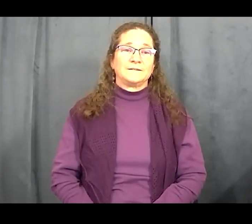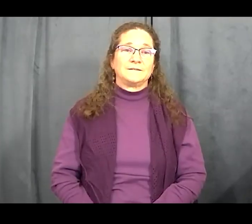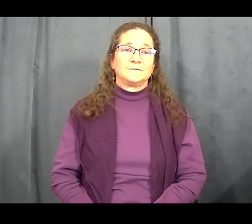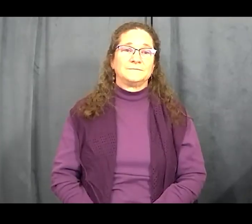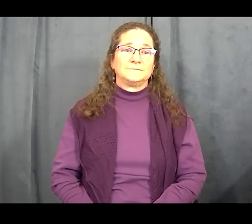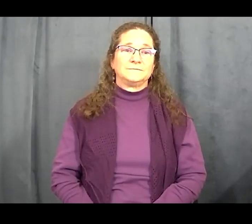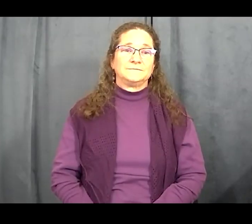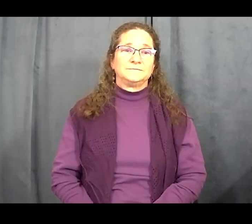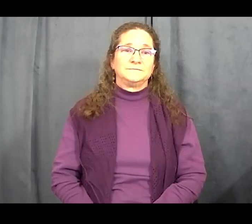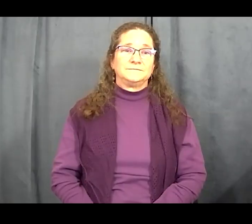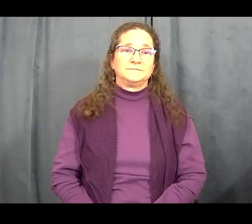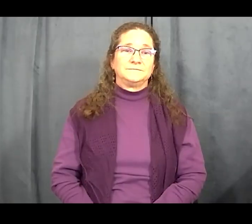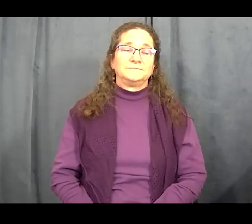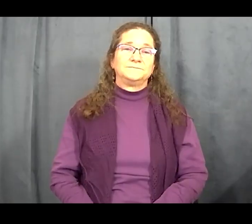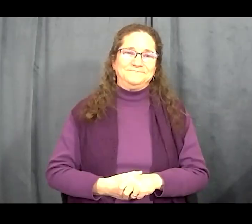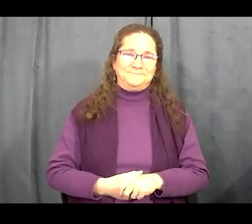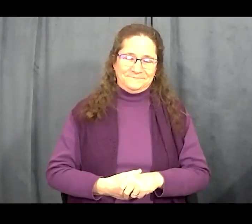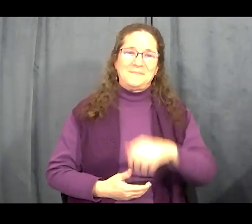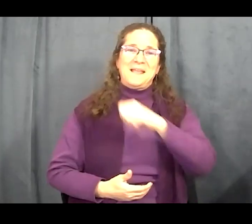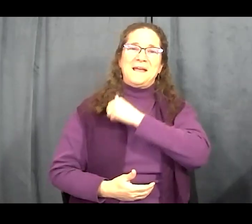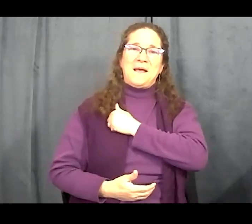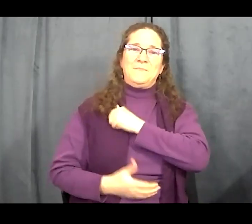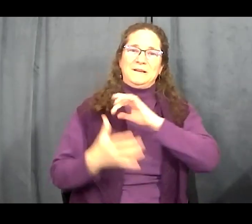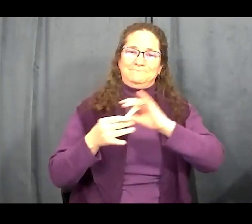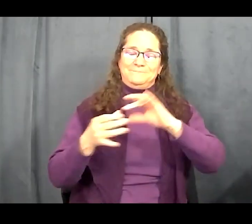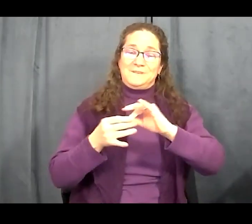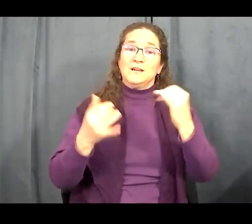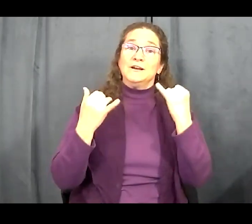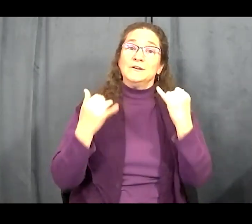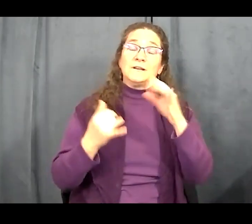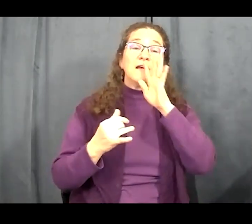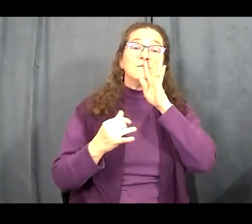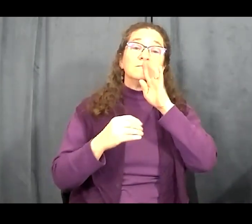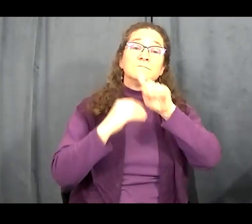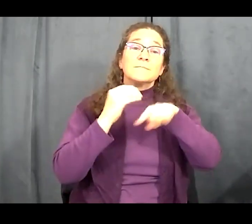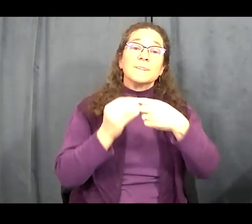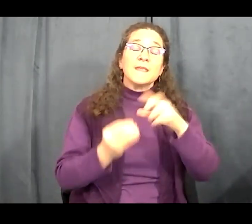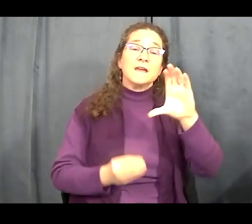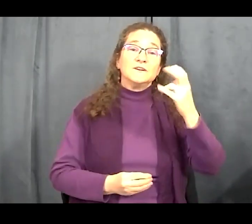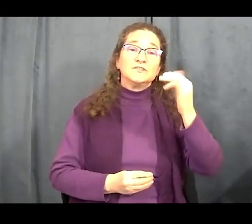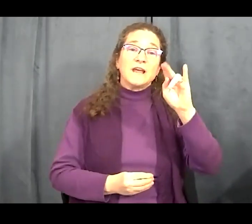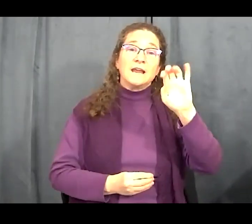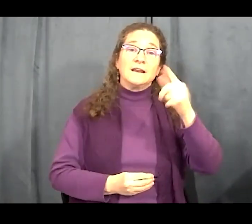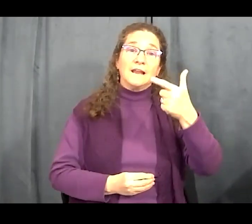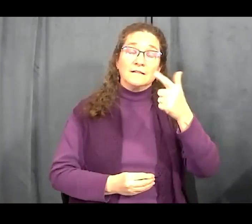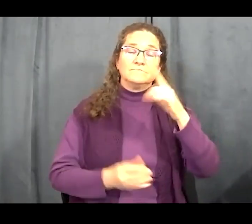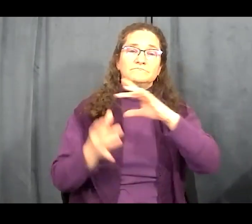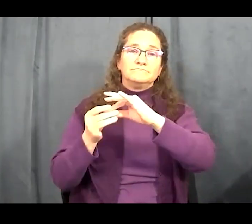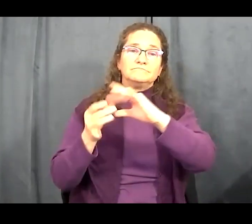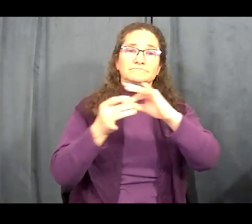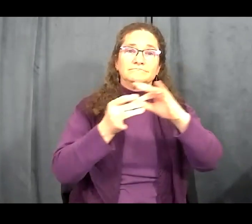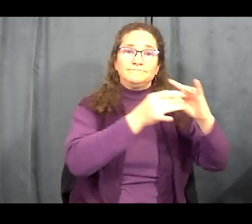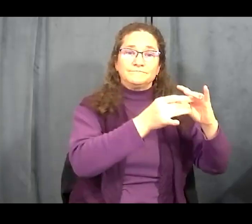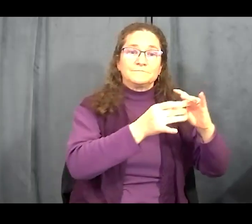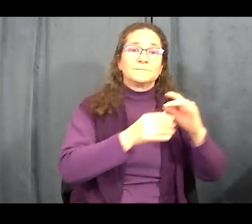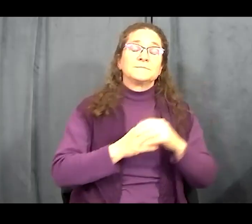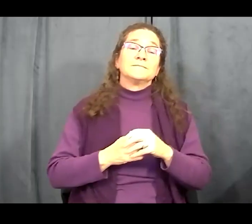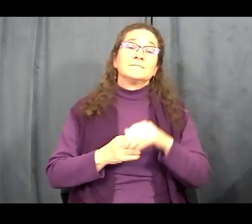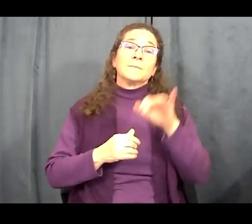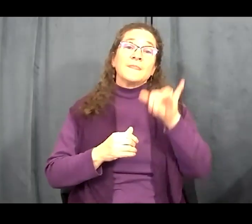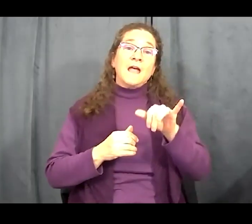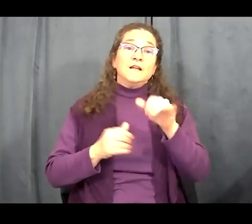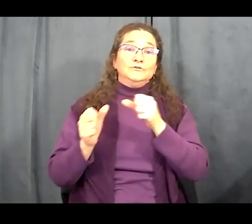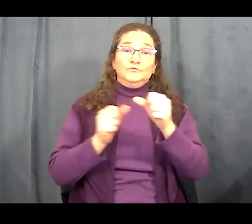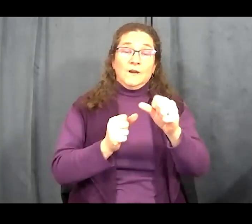All right, hi everyone. Today we're going to be talking about chaining as a strategy for working with deaf and hard of hearing students. This is a strategy that I